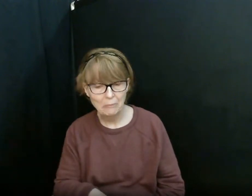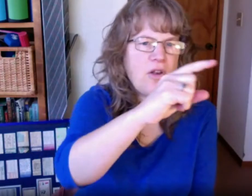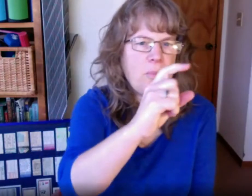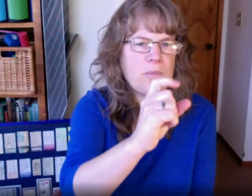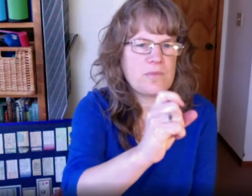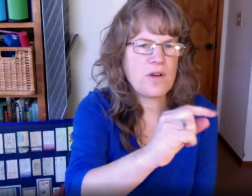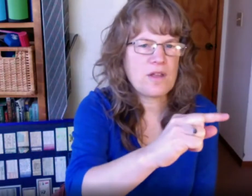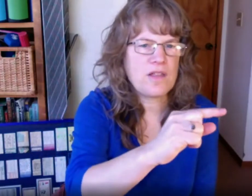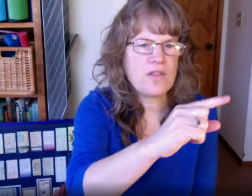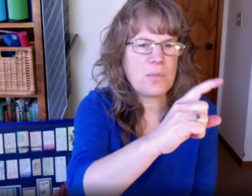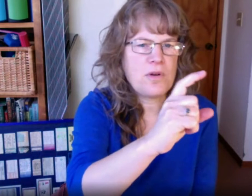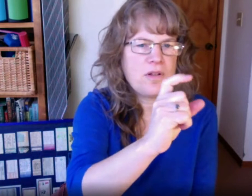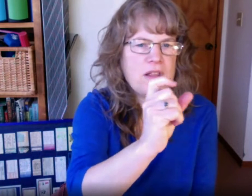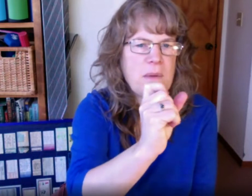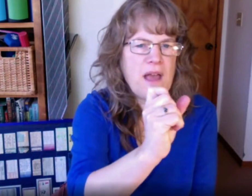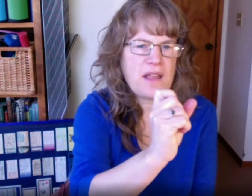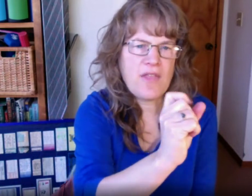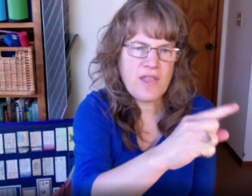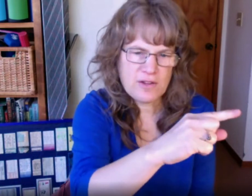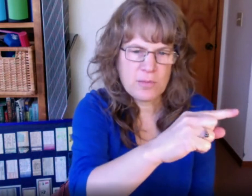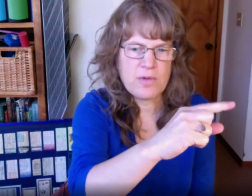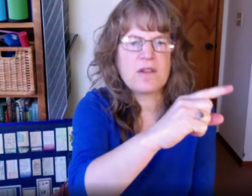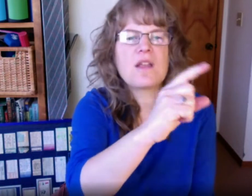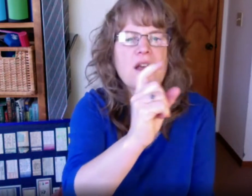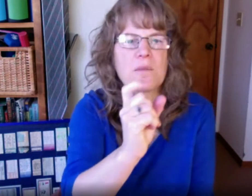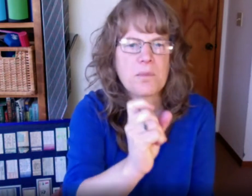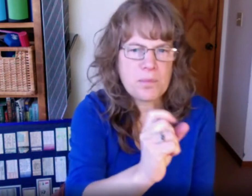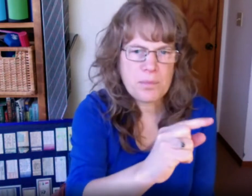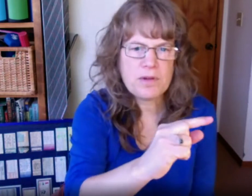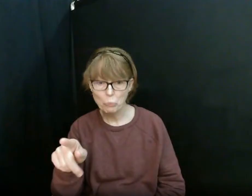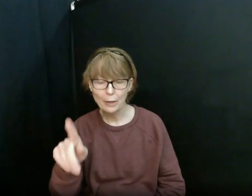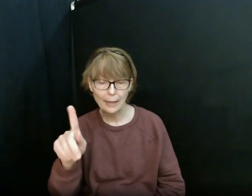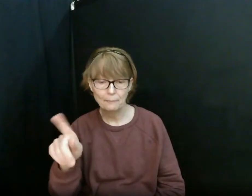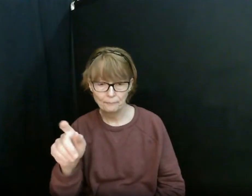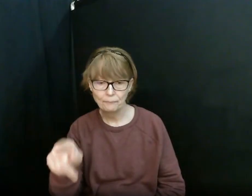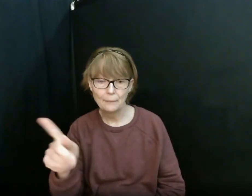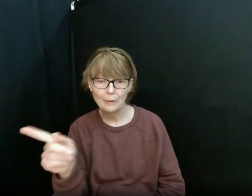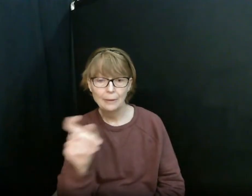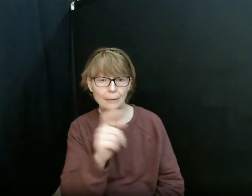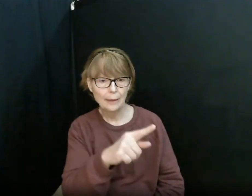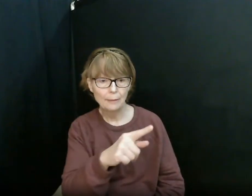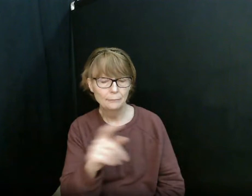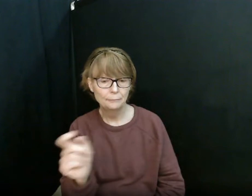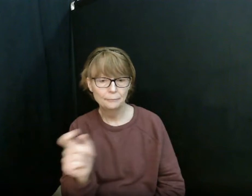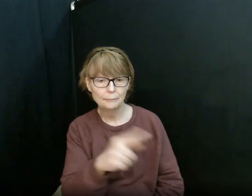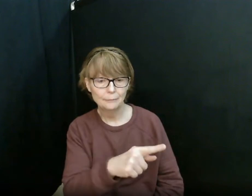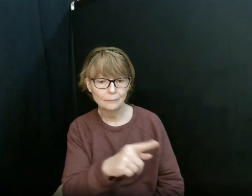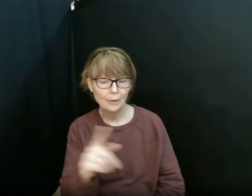slow. Okay, so you're pulling back and then you're pointing. Good. Yeah. Okay. So Yeah.